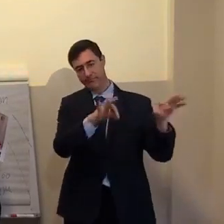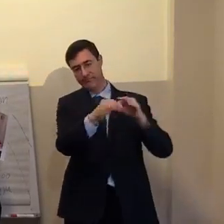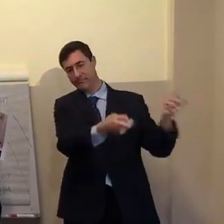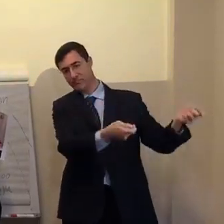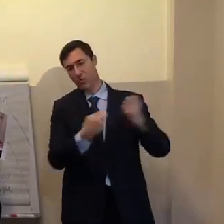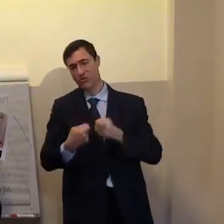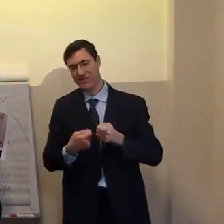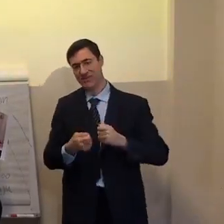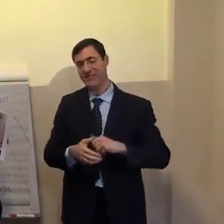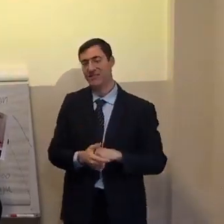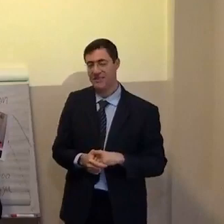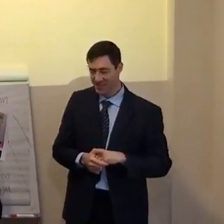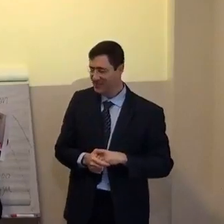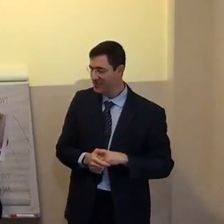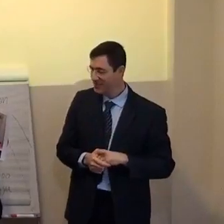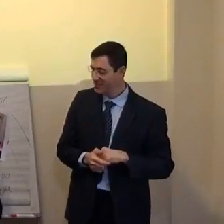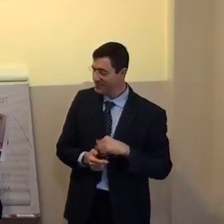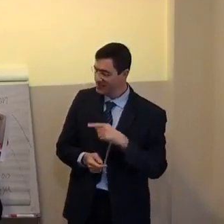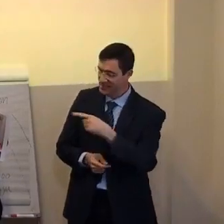But this is his wife.